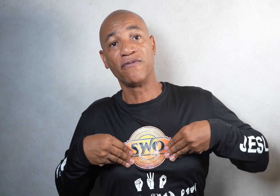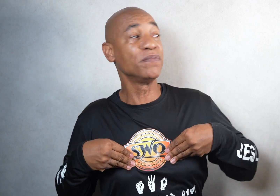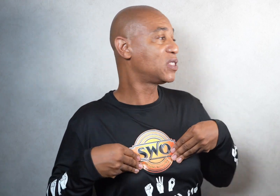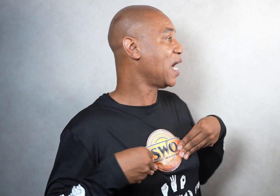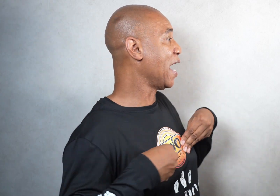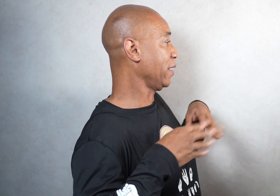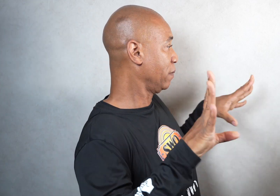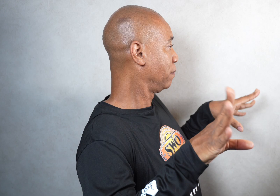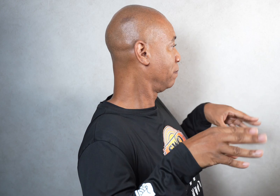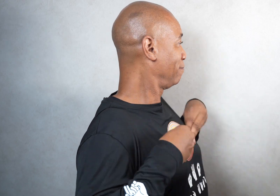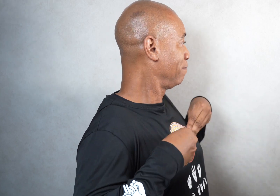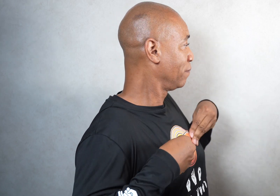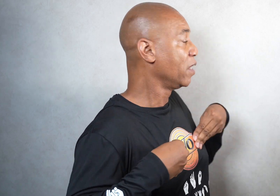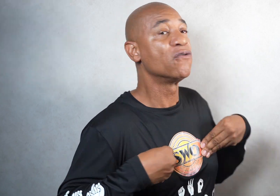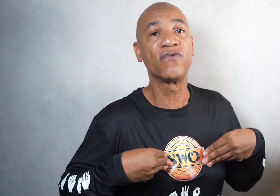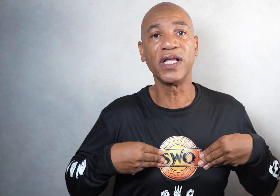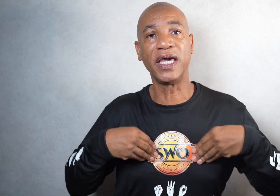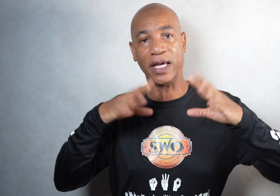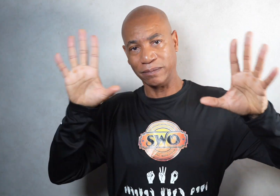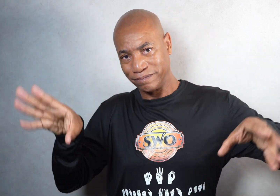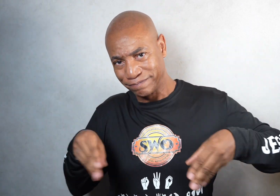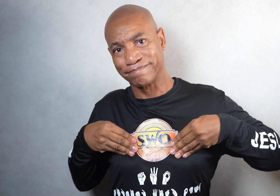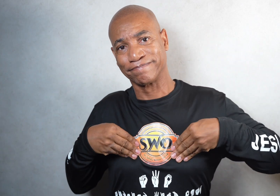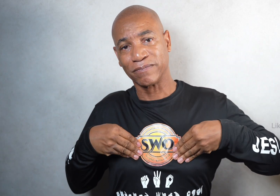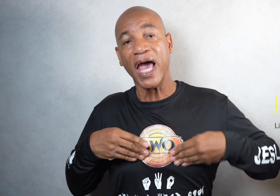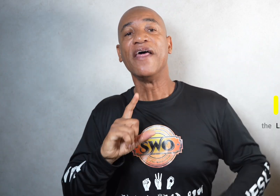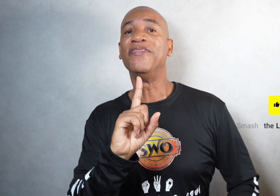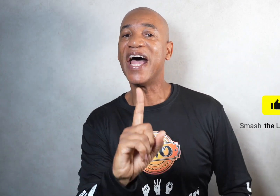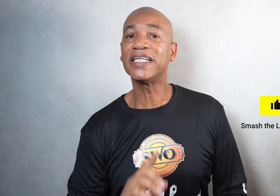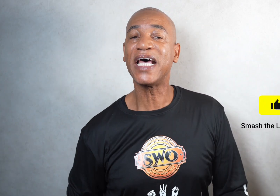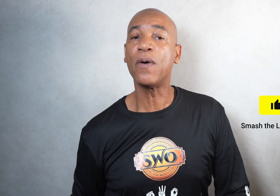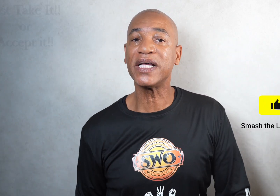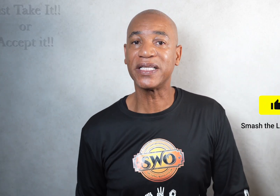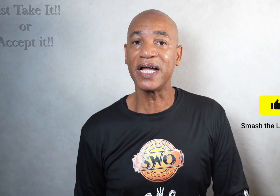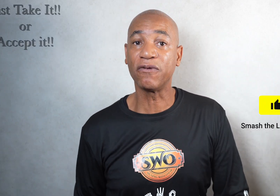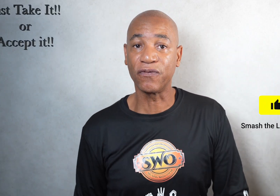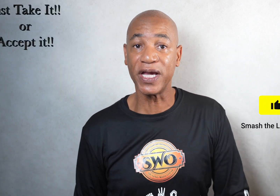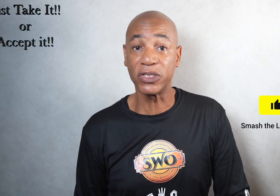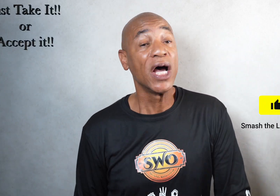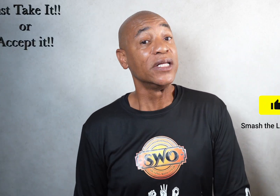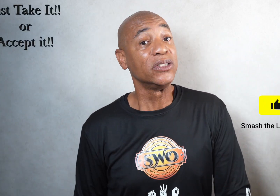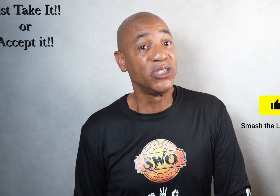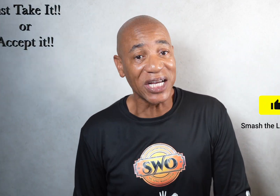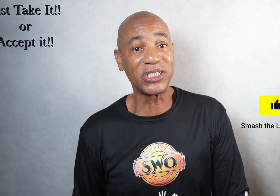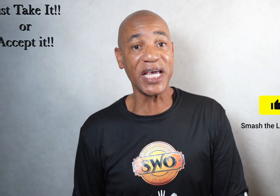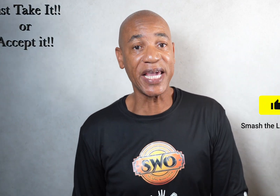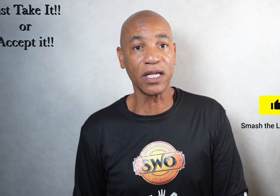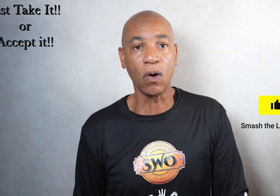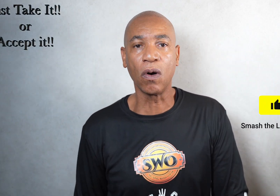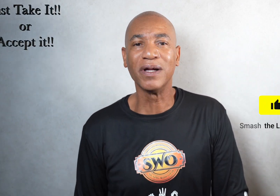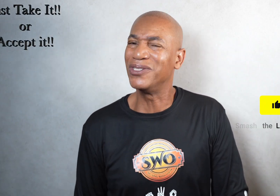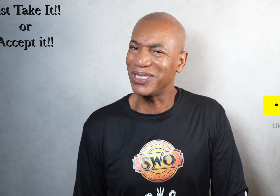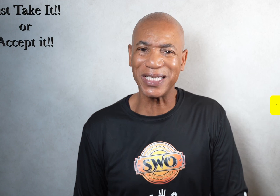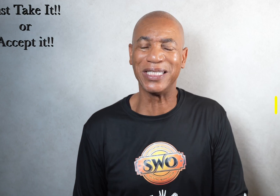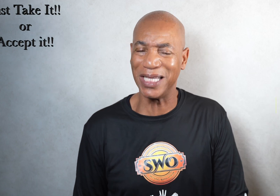the side, front again. That is how I sign the phrase, just take it or just accept